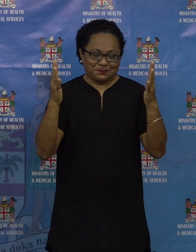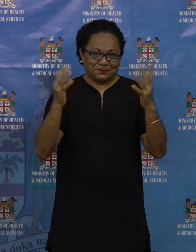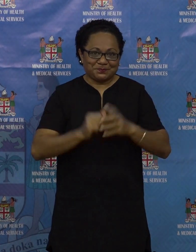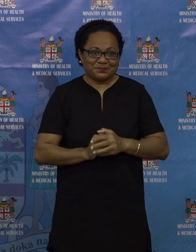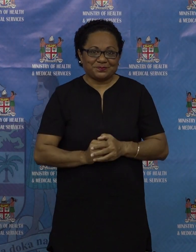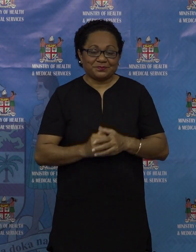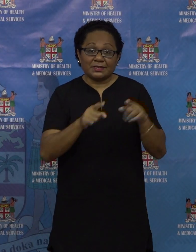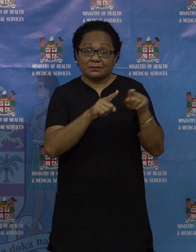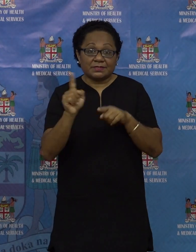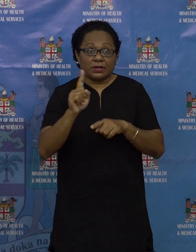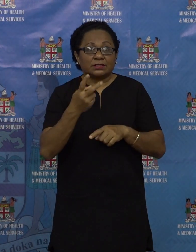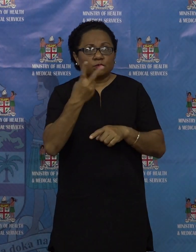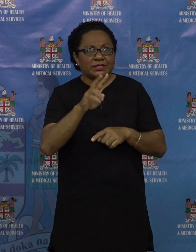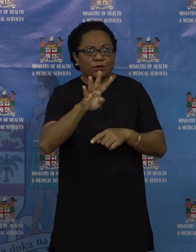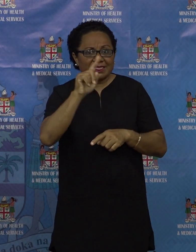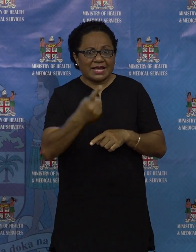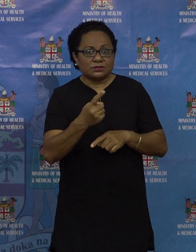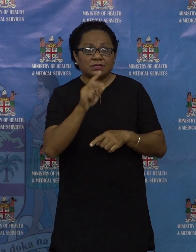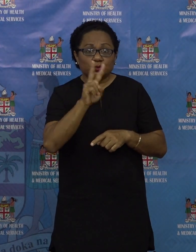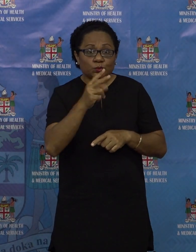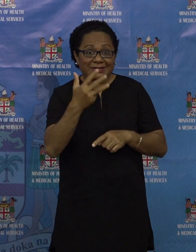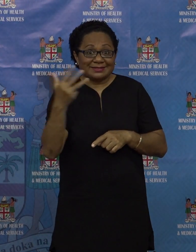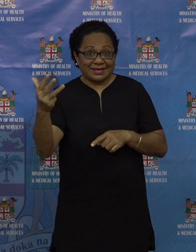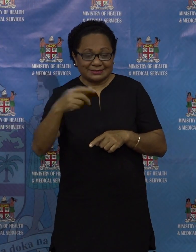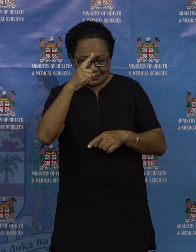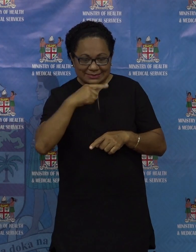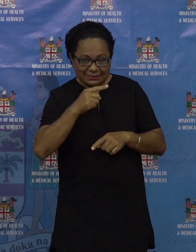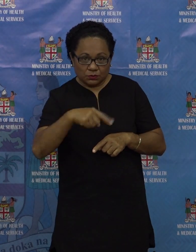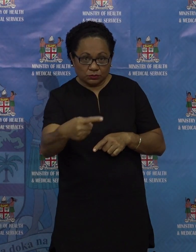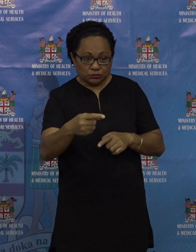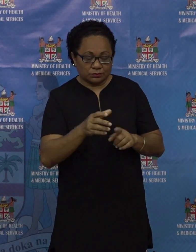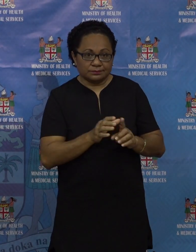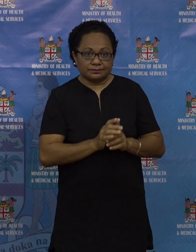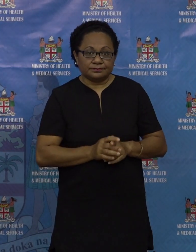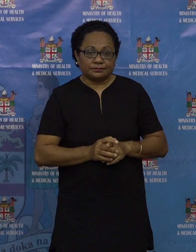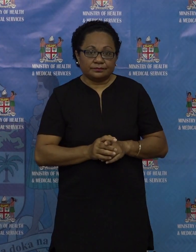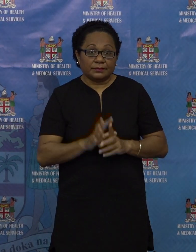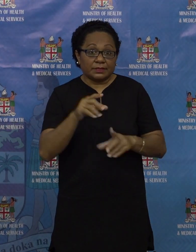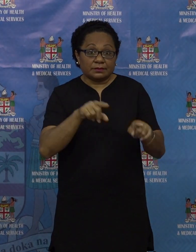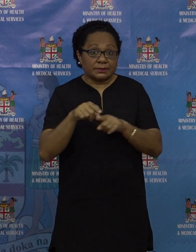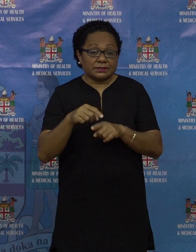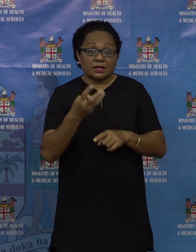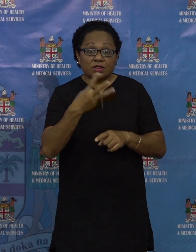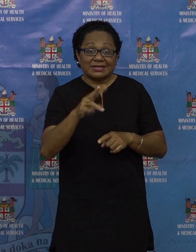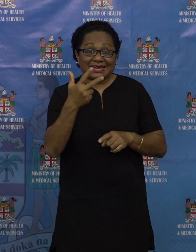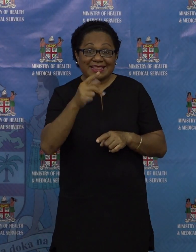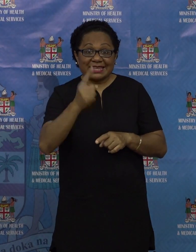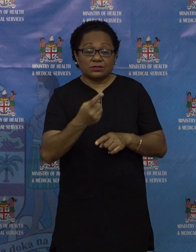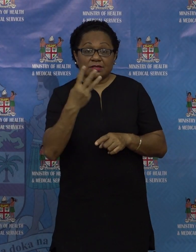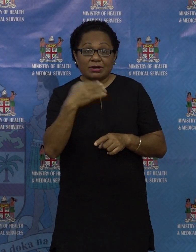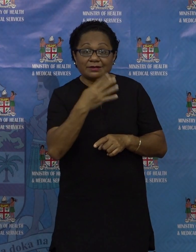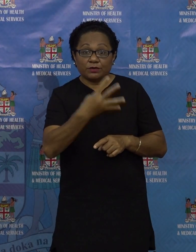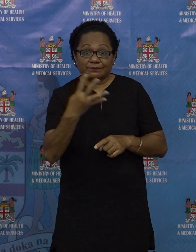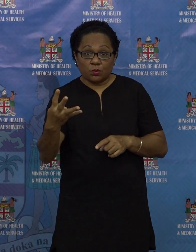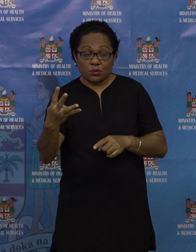there are now 24,299 active cases. This adds to a total of 38,344 cases